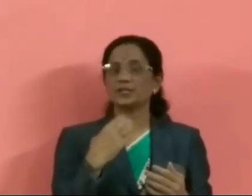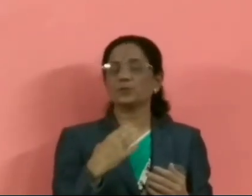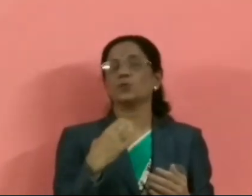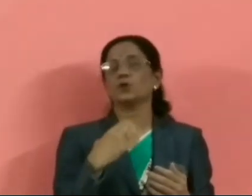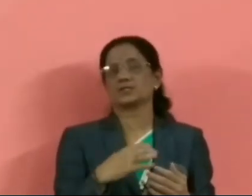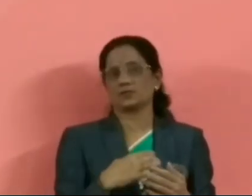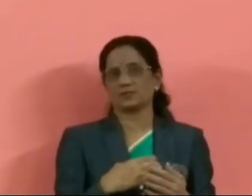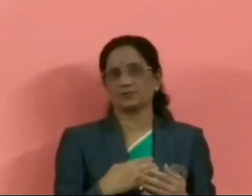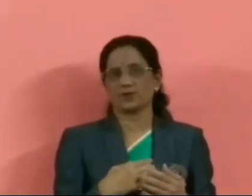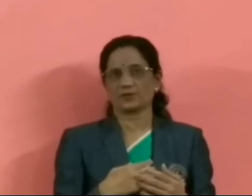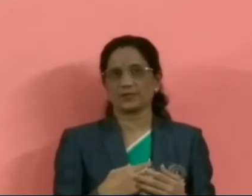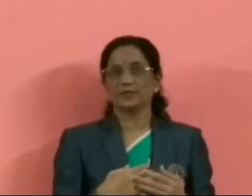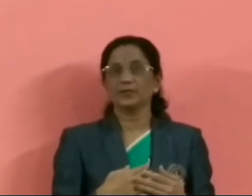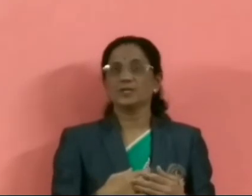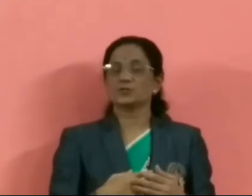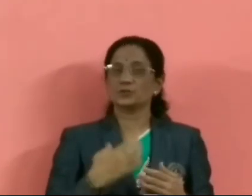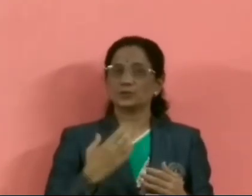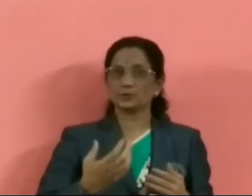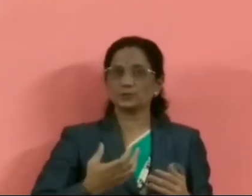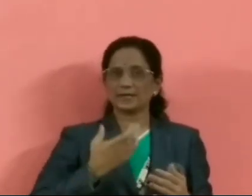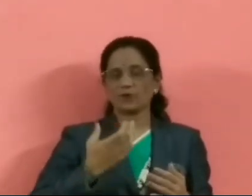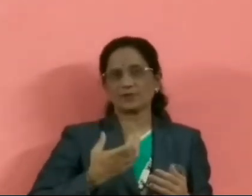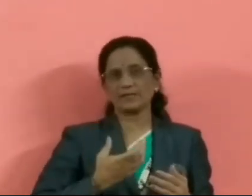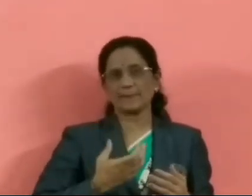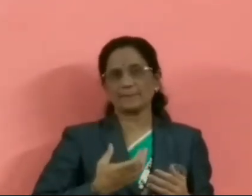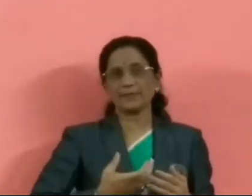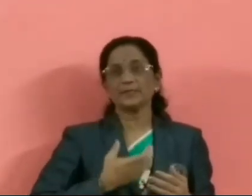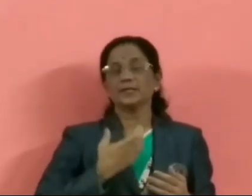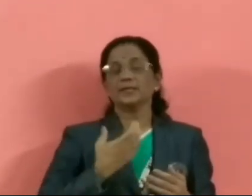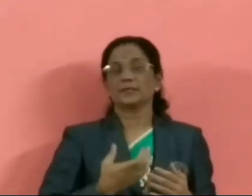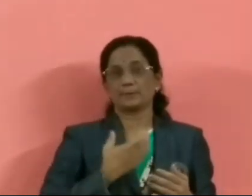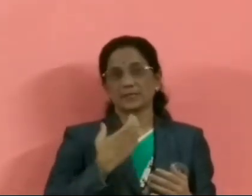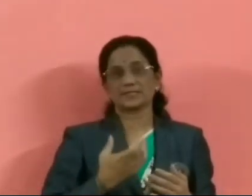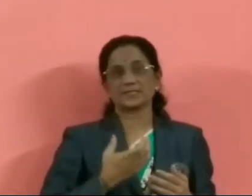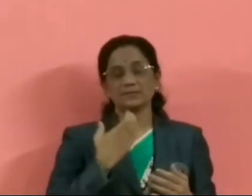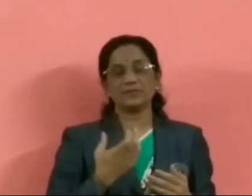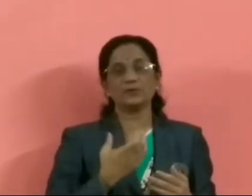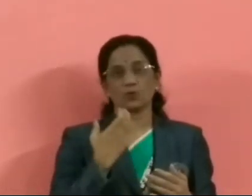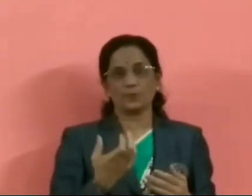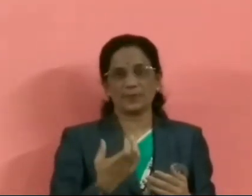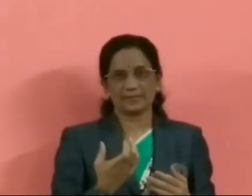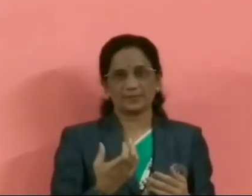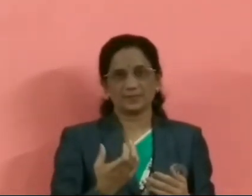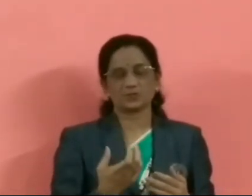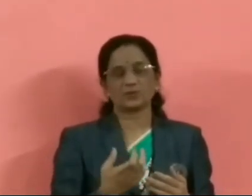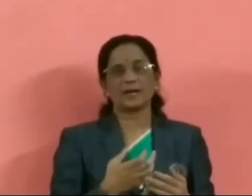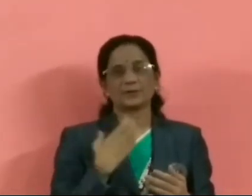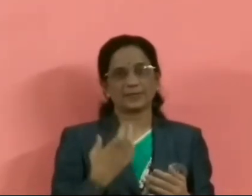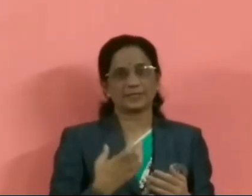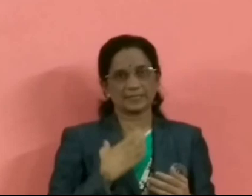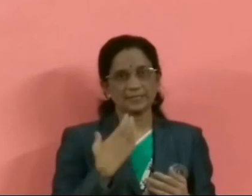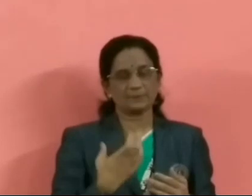more salty water. So due to that what will happen? The person will omit. So automatically